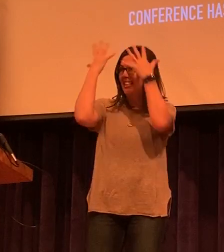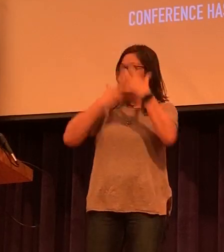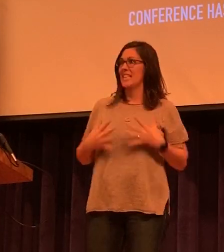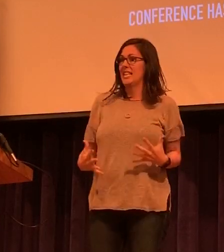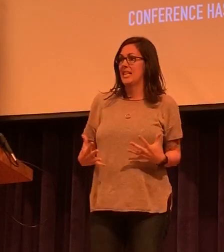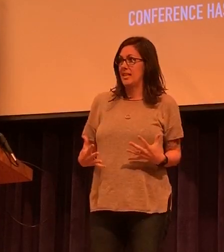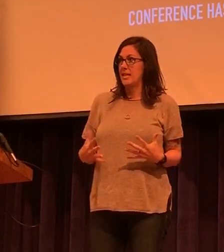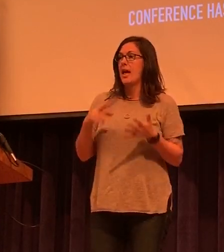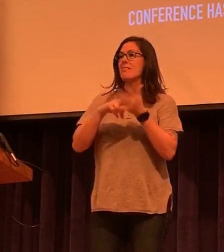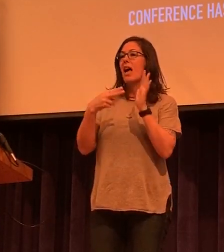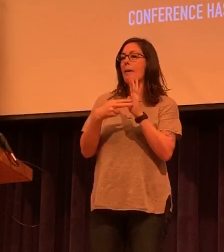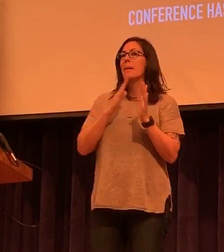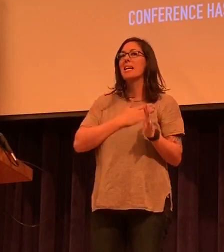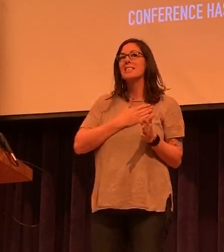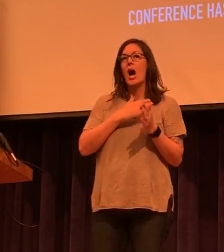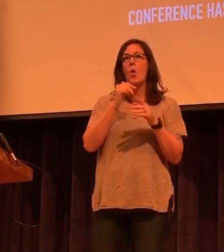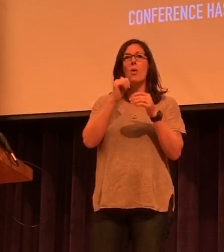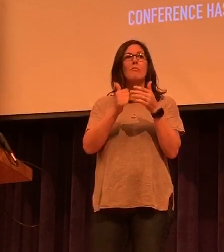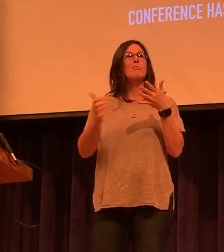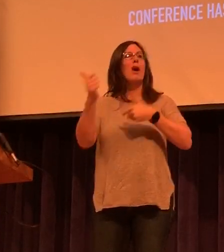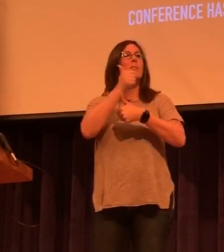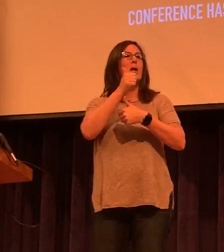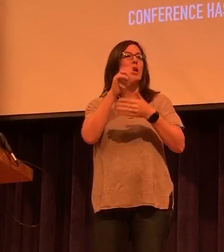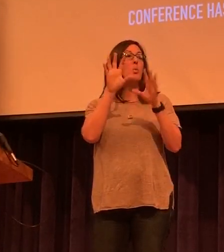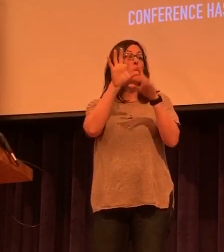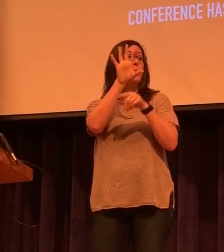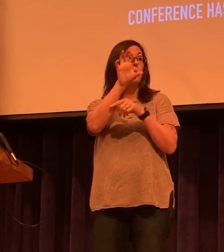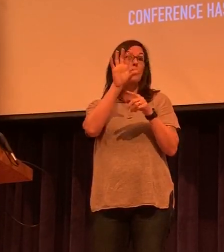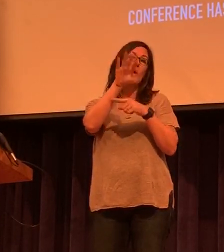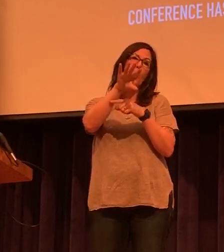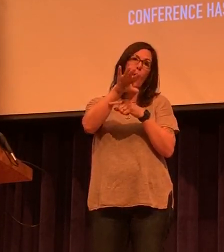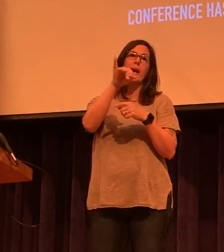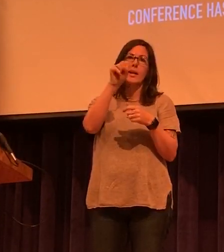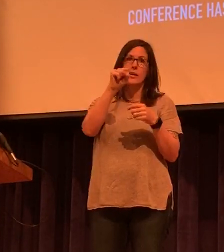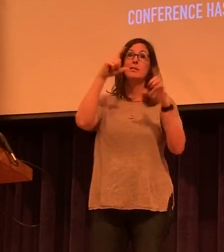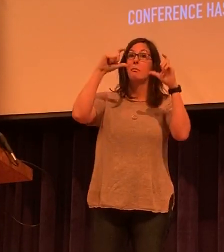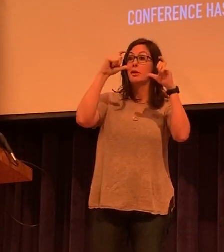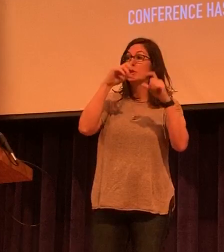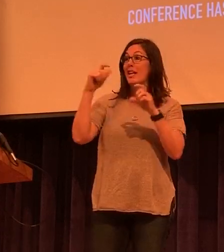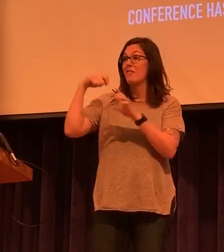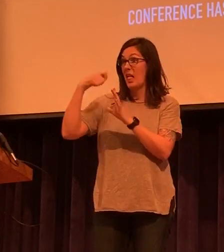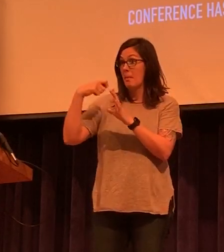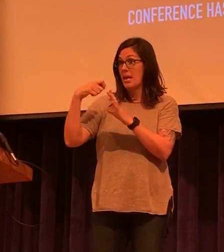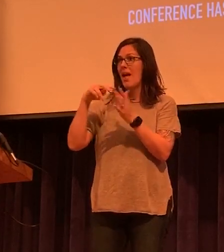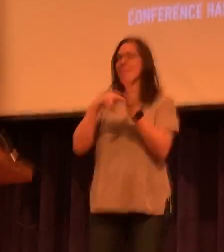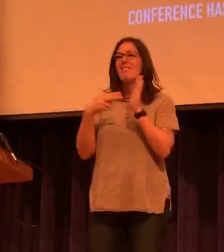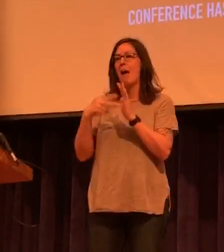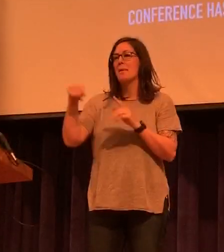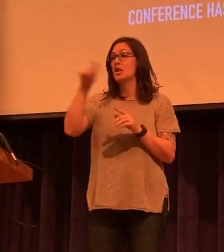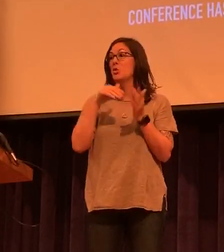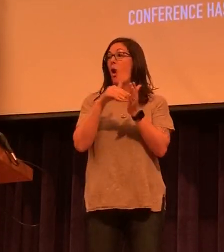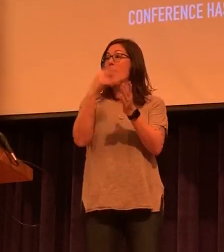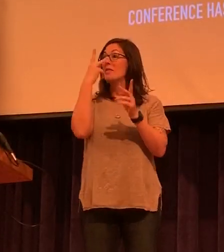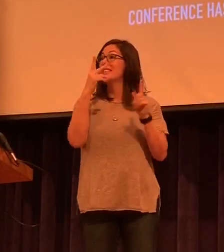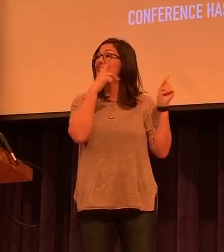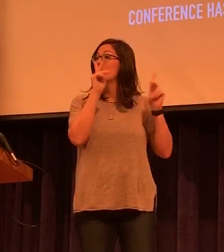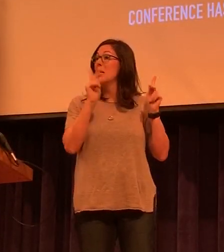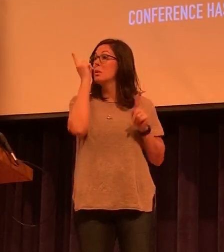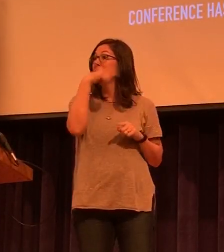we need to see people that we are studying in order to see the language. Our primary form of documenting source language is photo